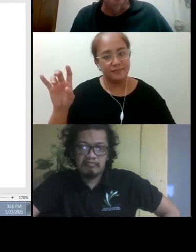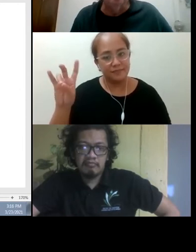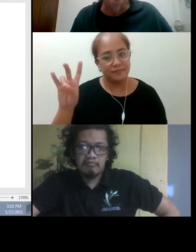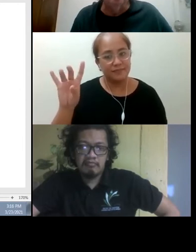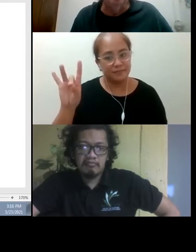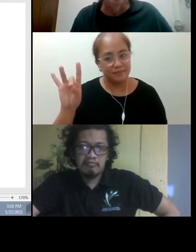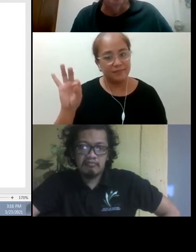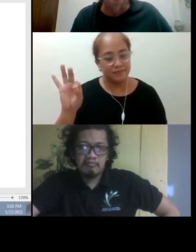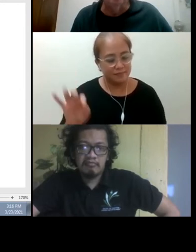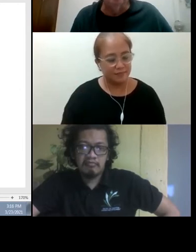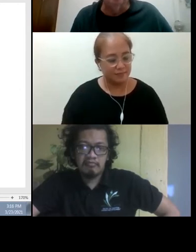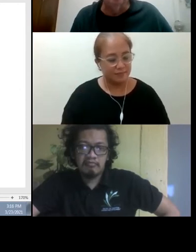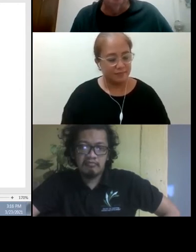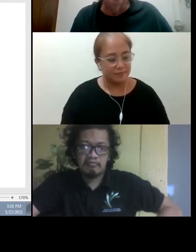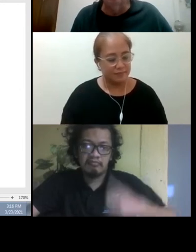Okay.